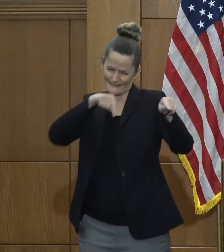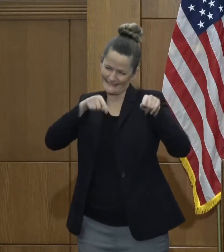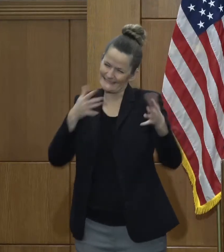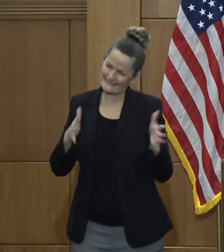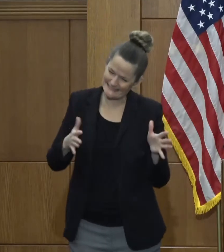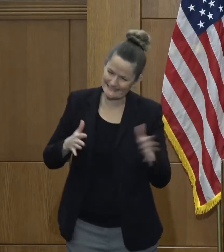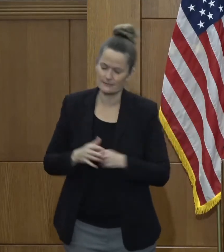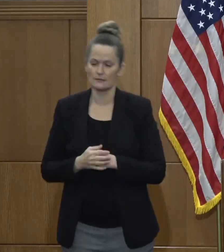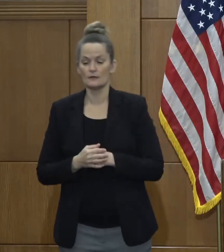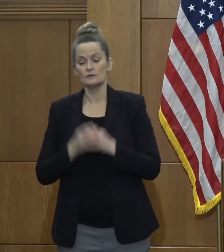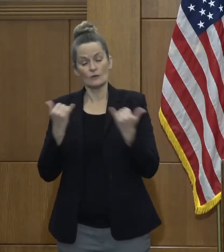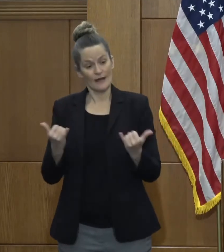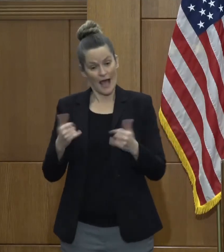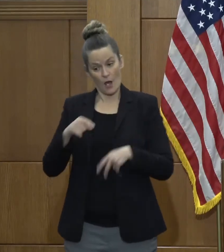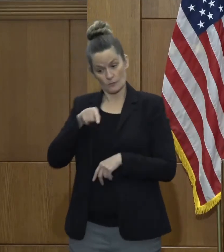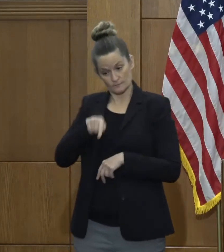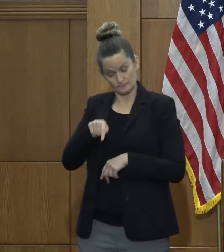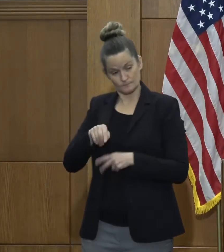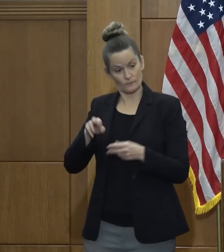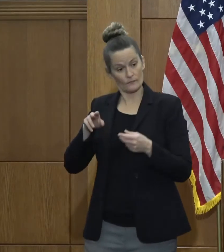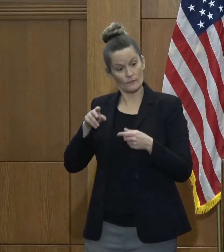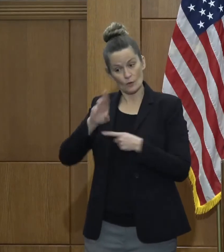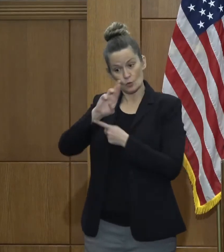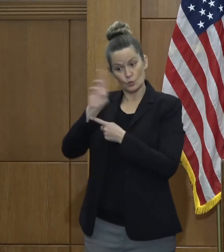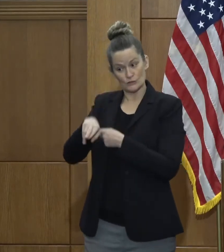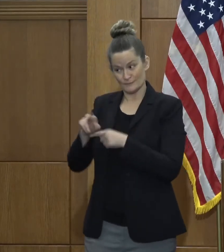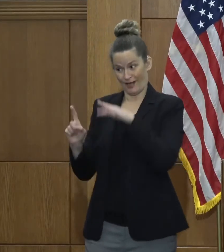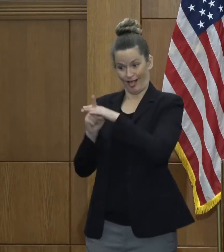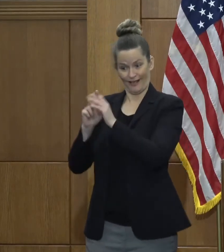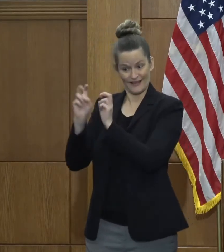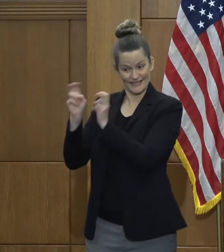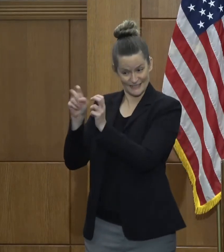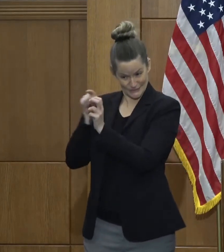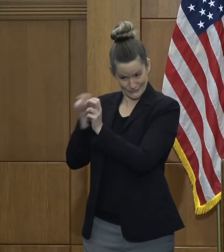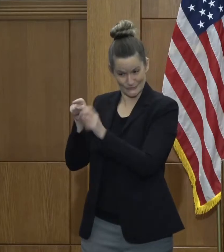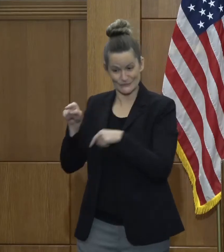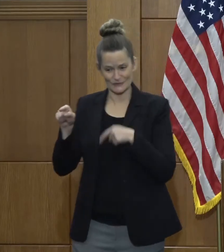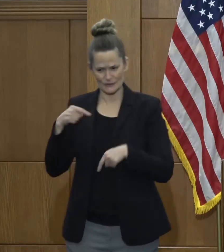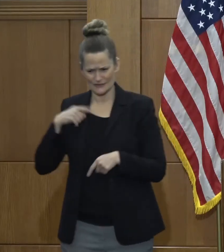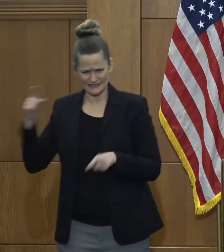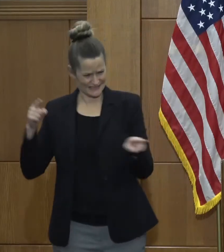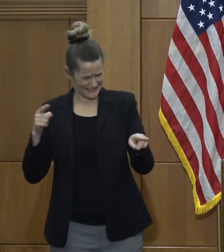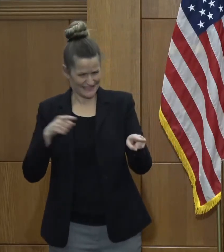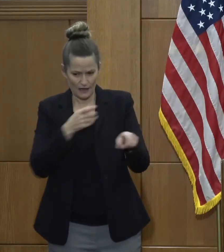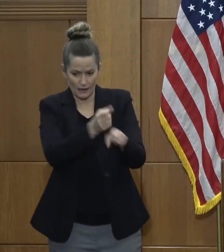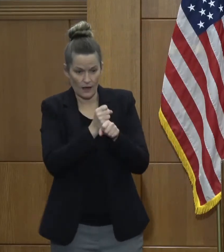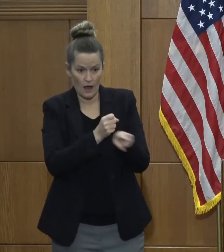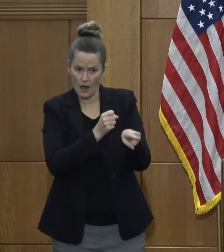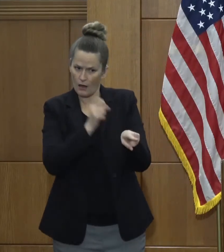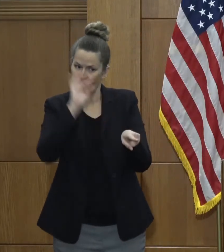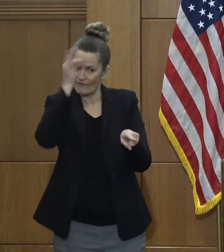11 voters. They were able to only vote a federal-only ballot, but that has since been resolved.